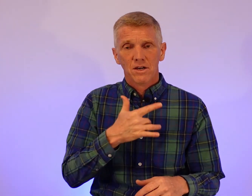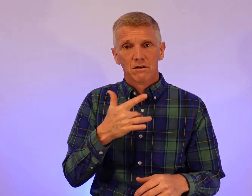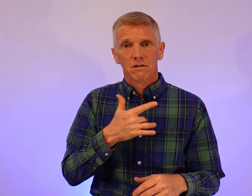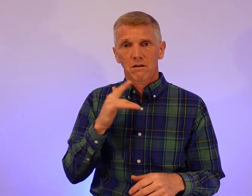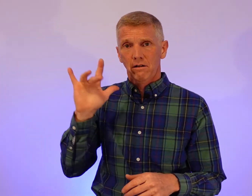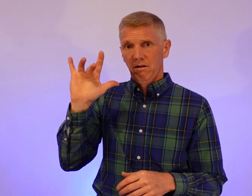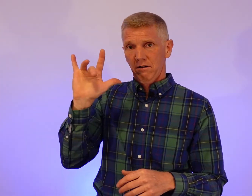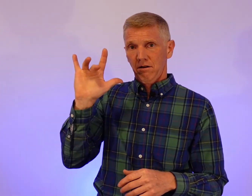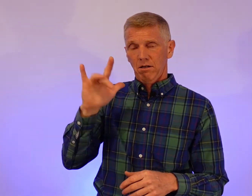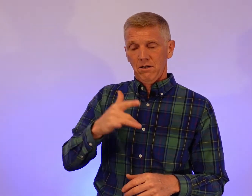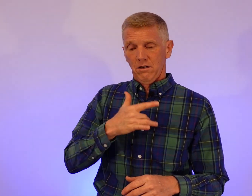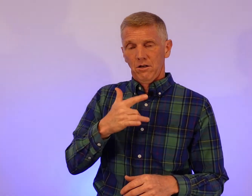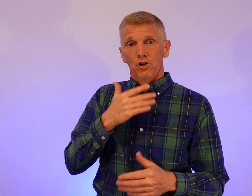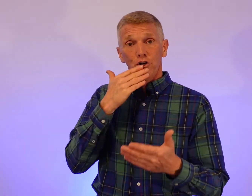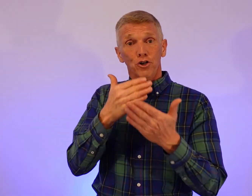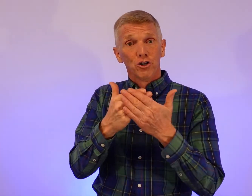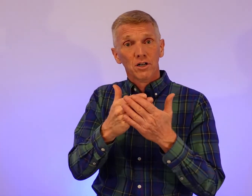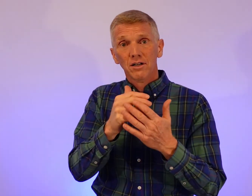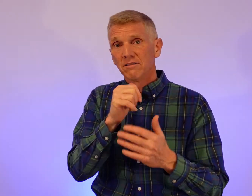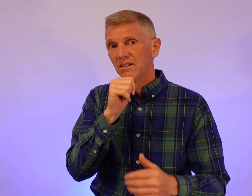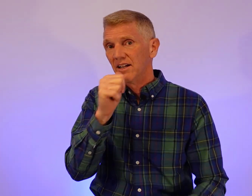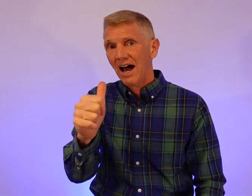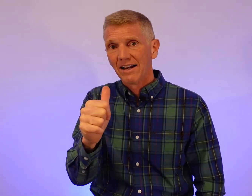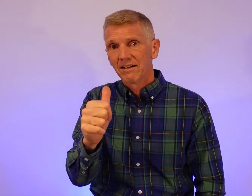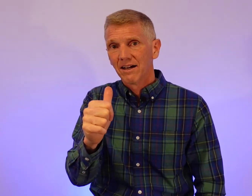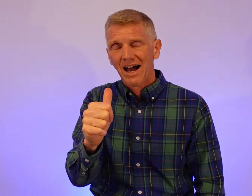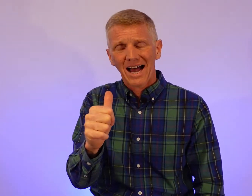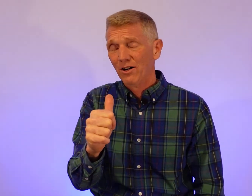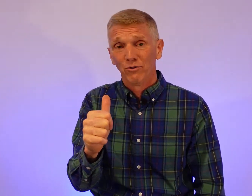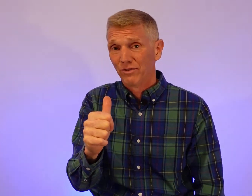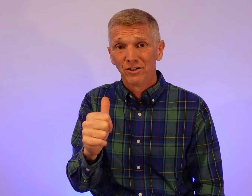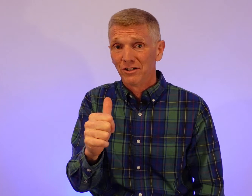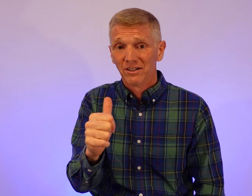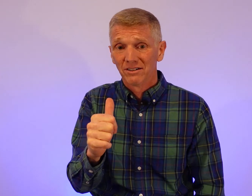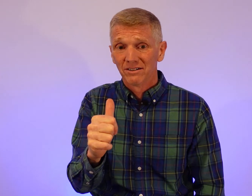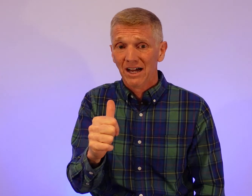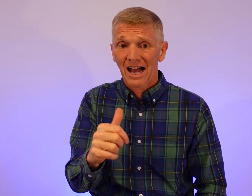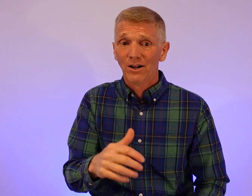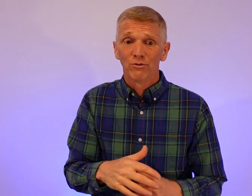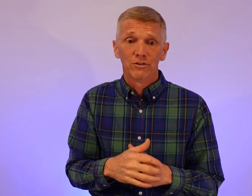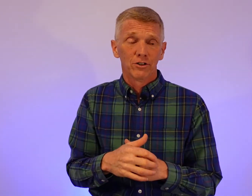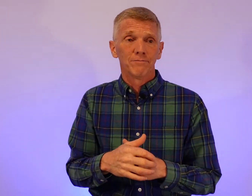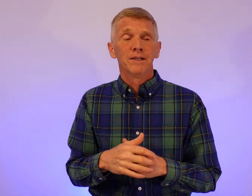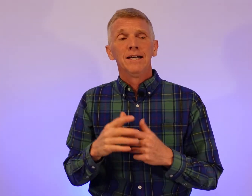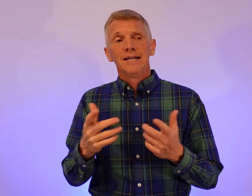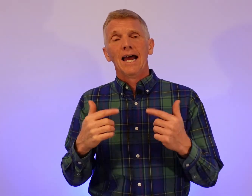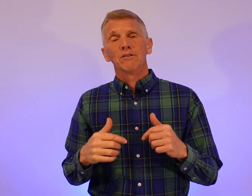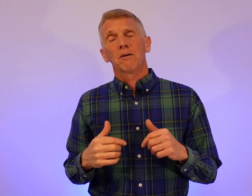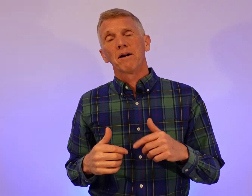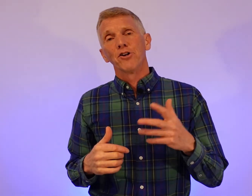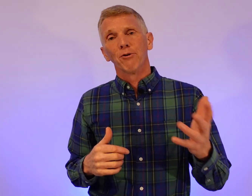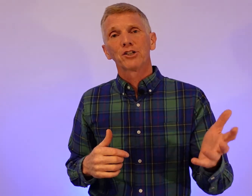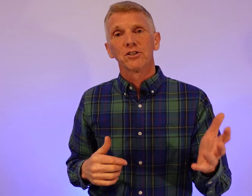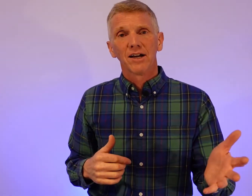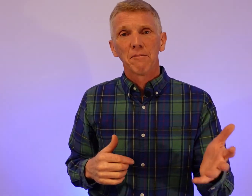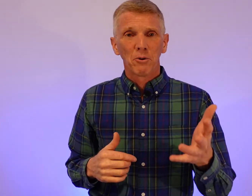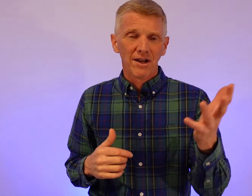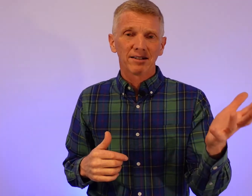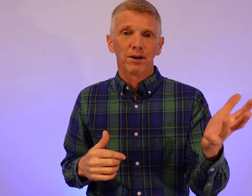feel good, not. I don't feel good. I don't feel good. Now let's talk about another directional sign. Remember we talked